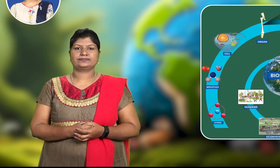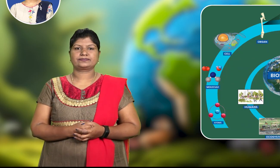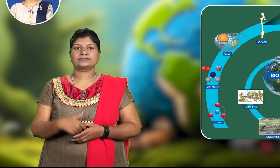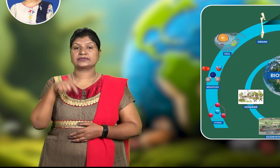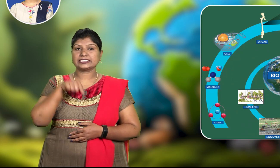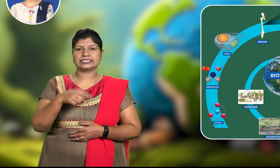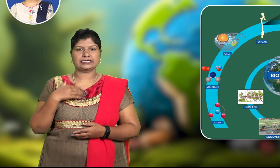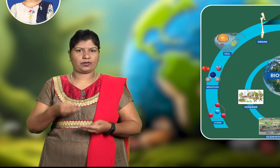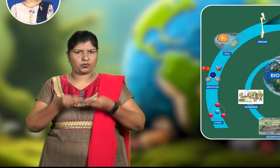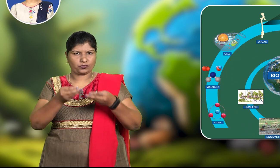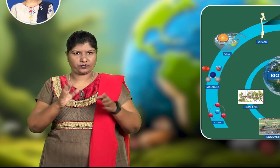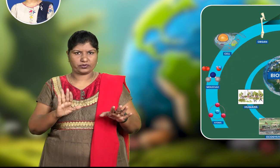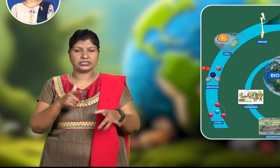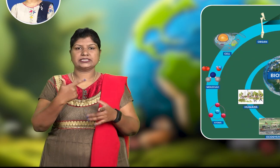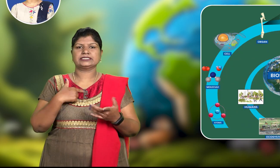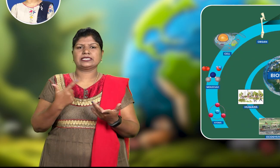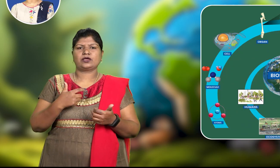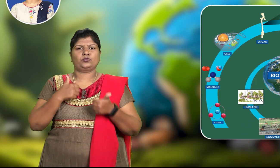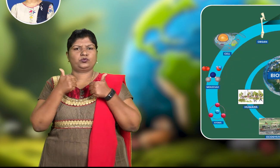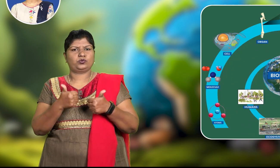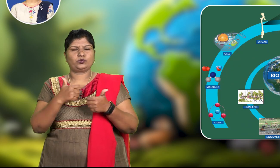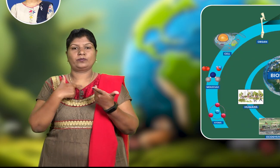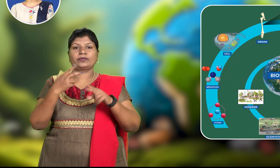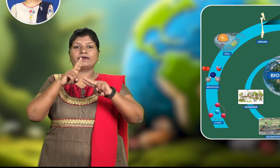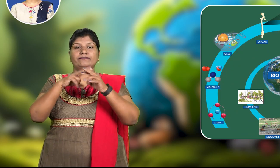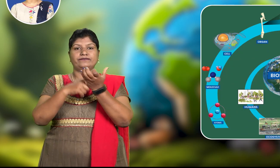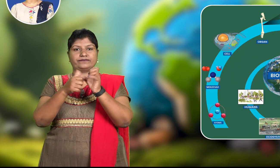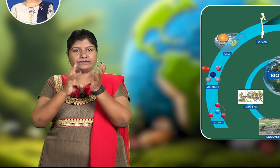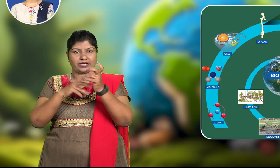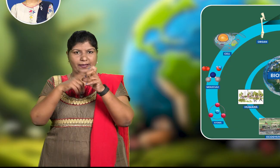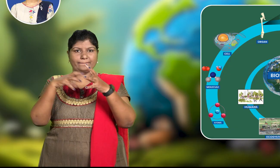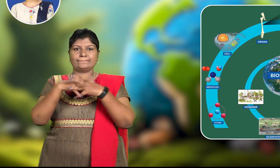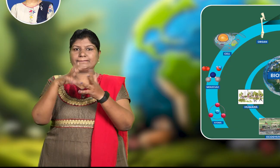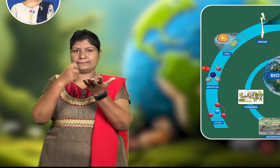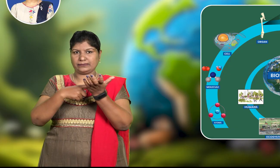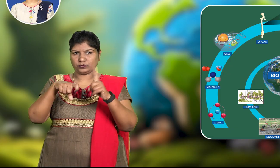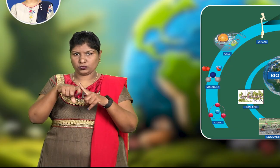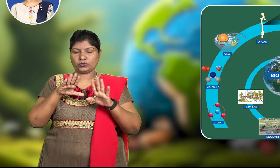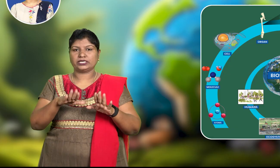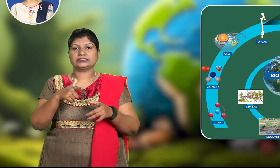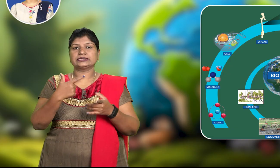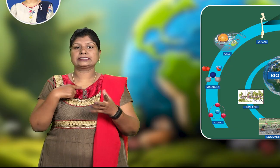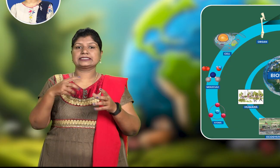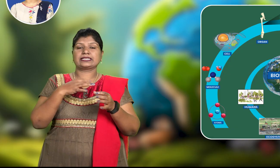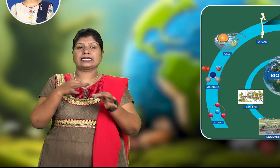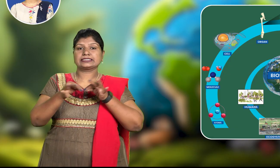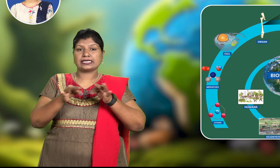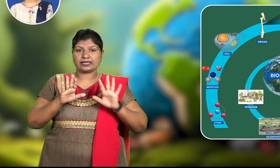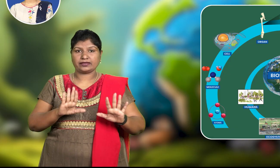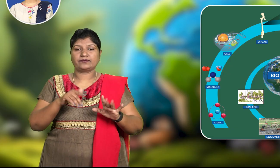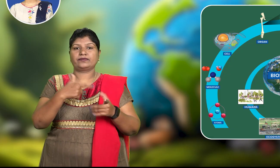It provides a convenient framework for dealing with complex